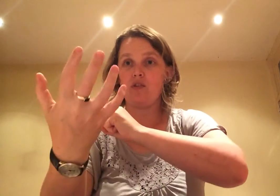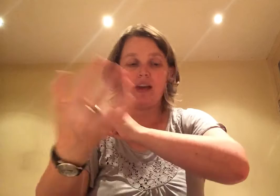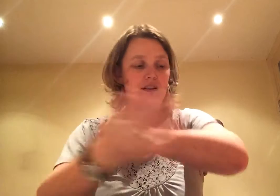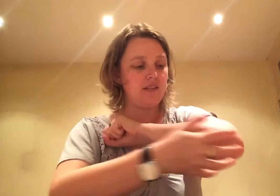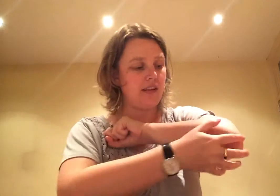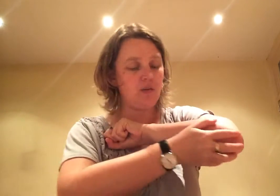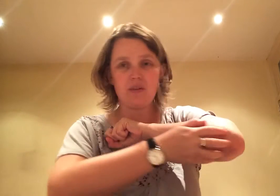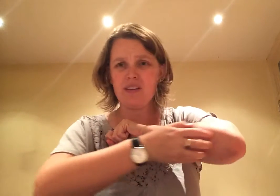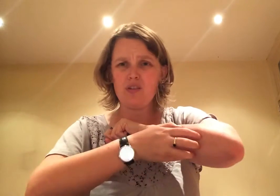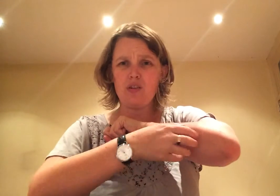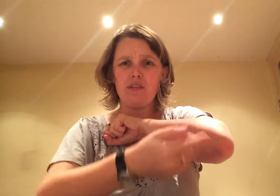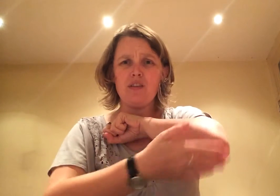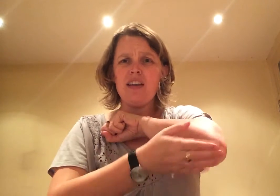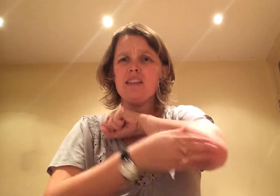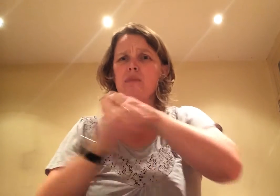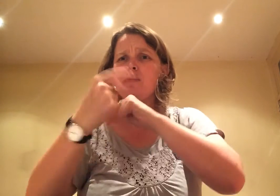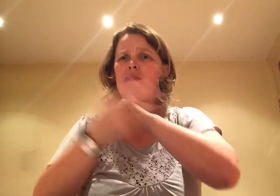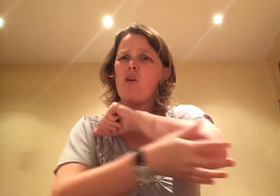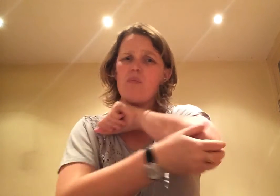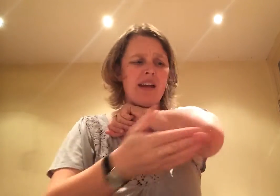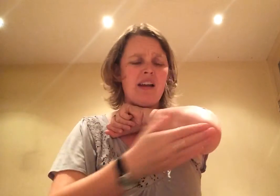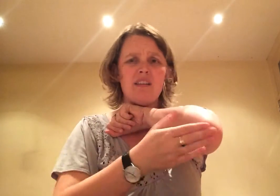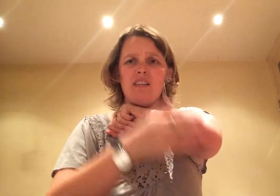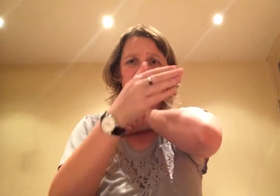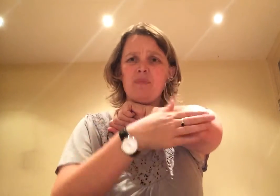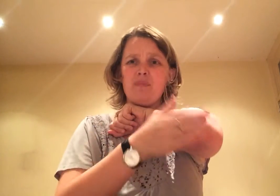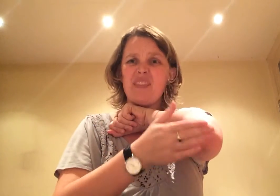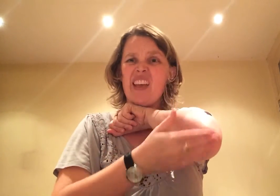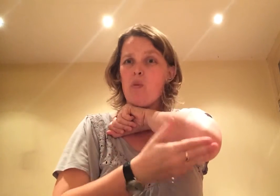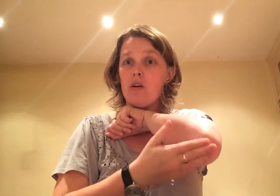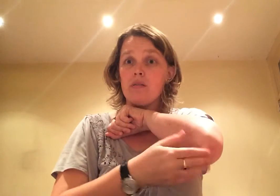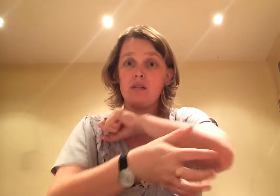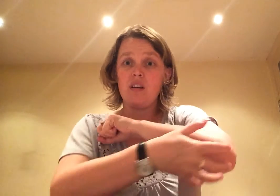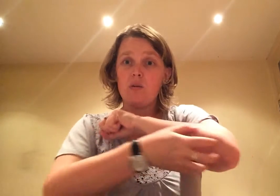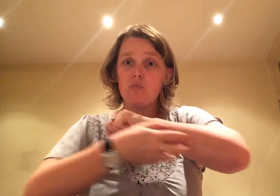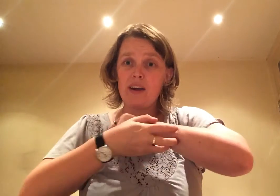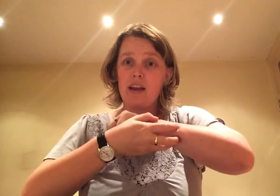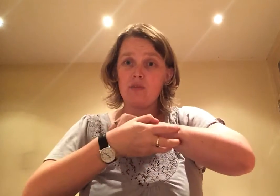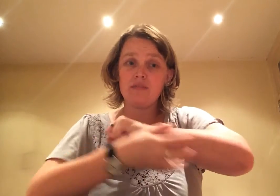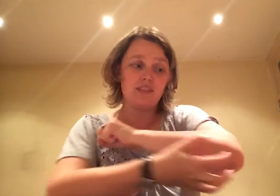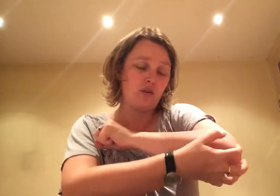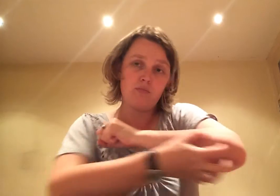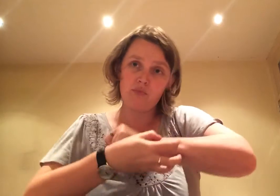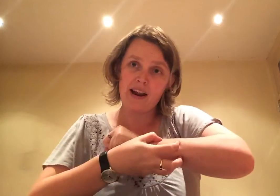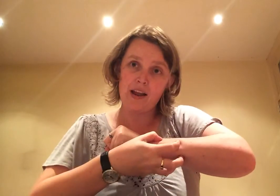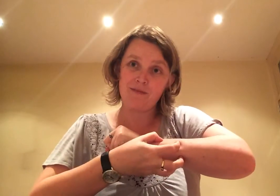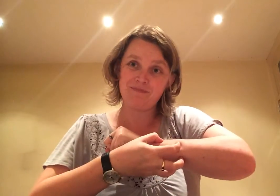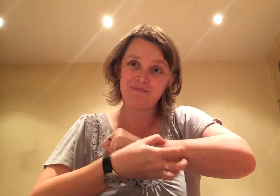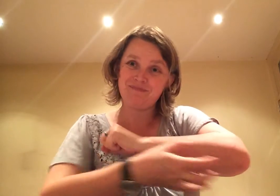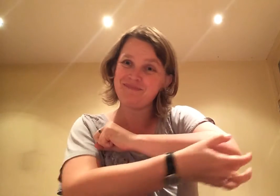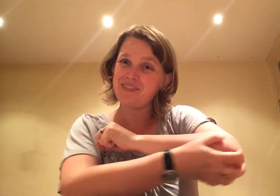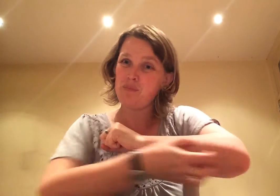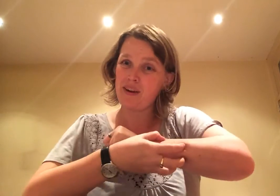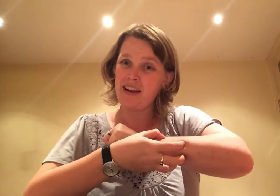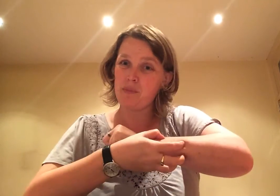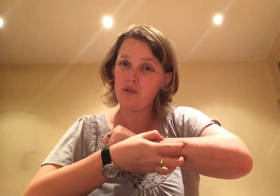hand, it's like I don't know if sometimes if you've got brown elbows, brown, you just go brown. It's brown, up your